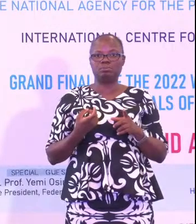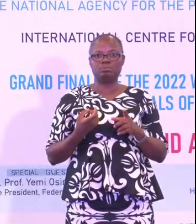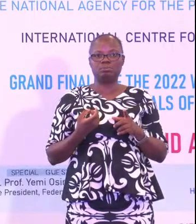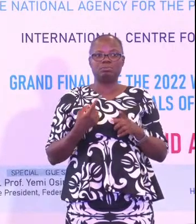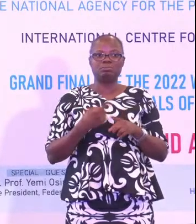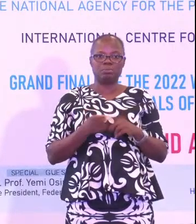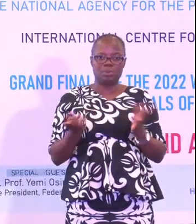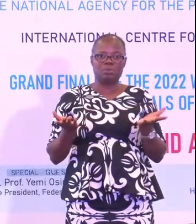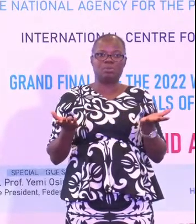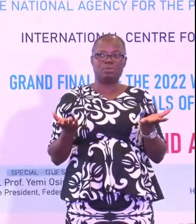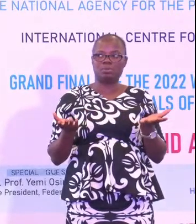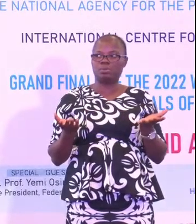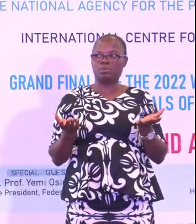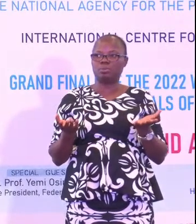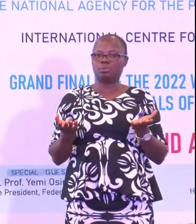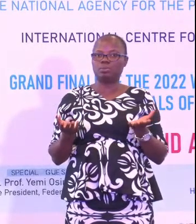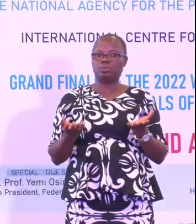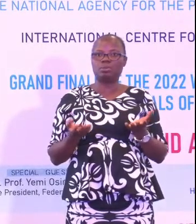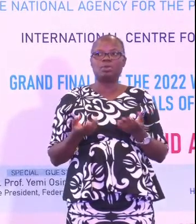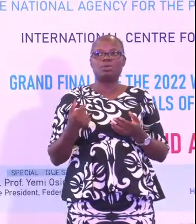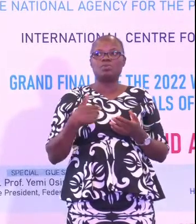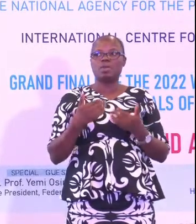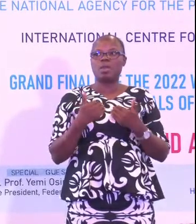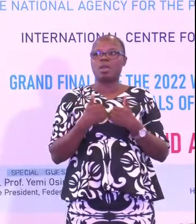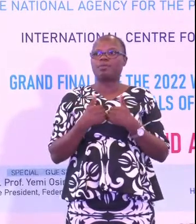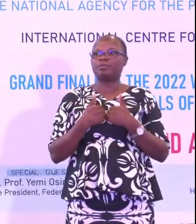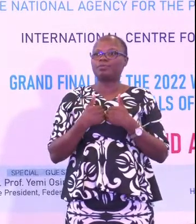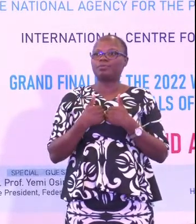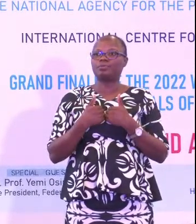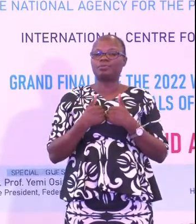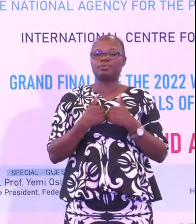But we had